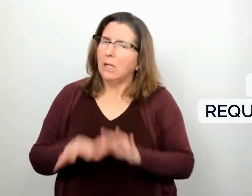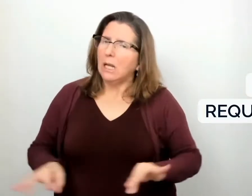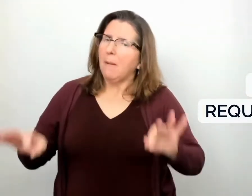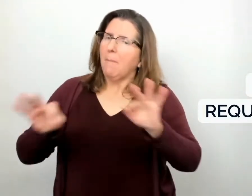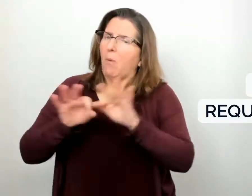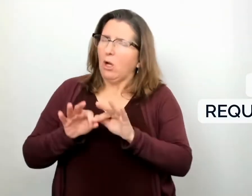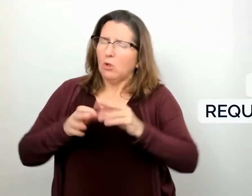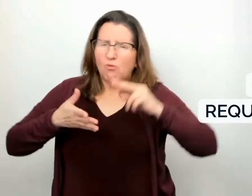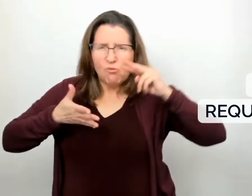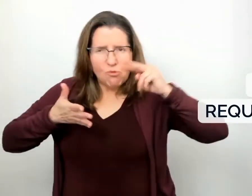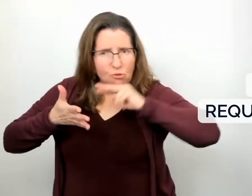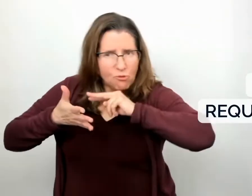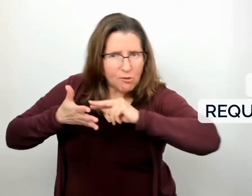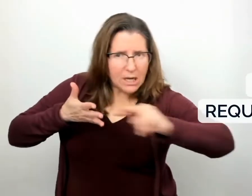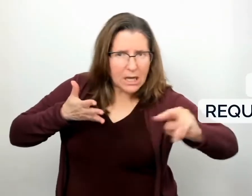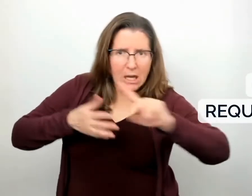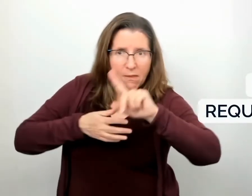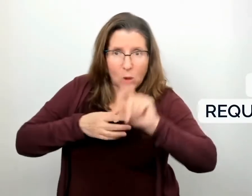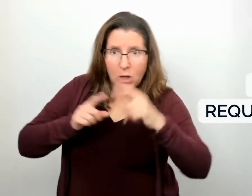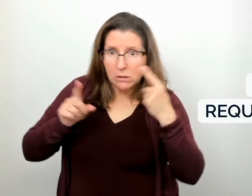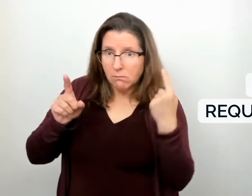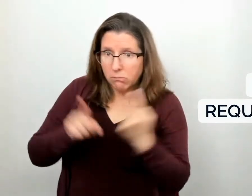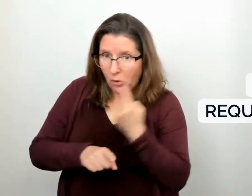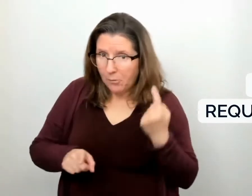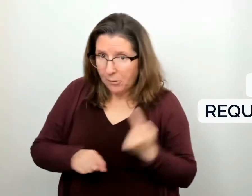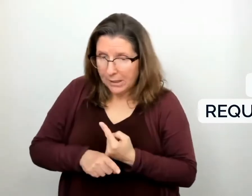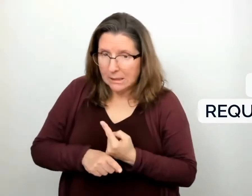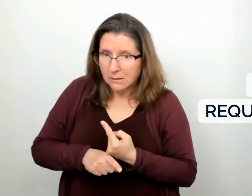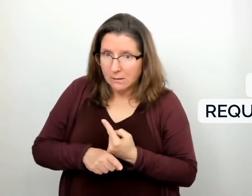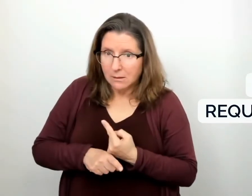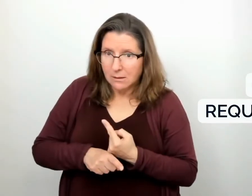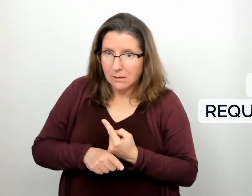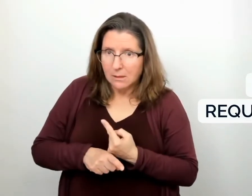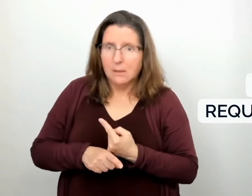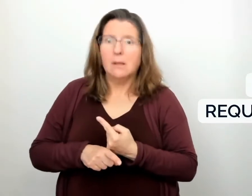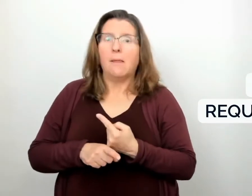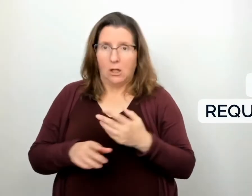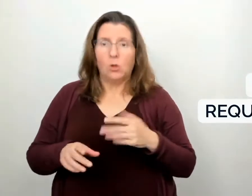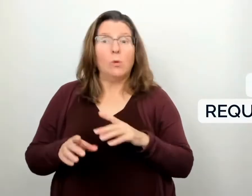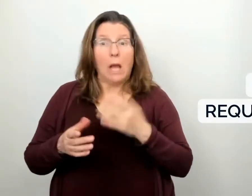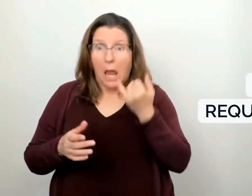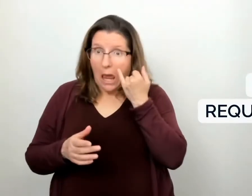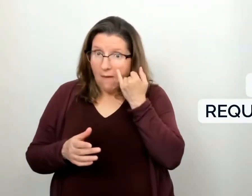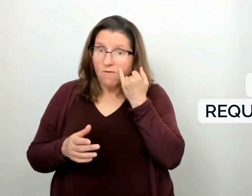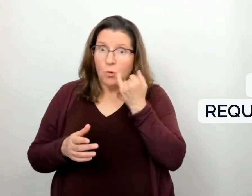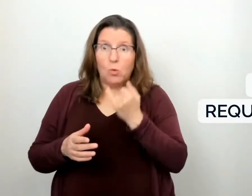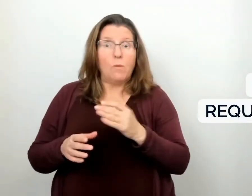Read the questions carefully. The questions can be multifaceted, and some parts of the question may not be separately